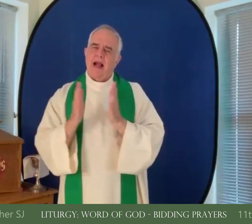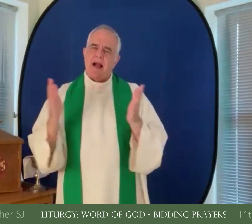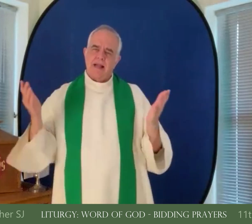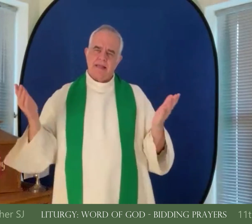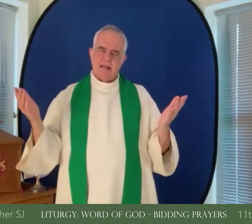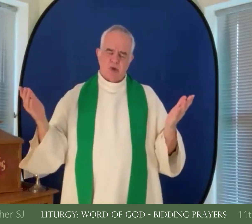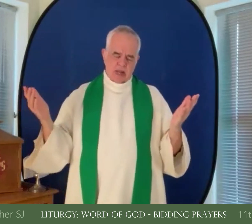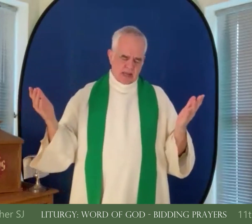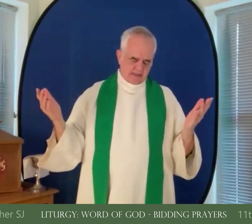Let us pray.